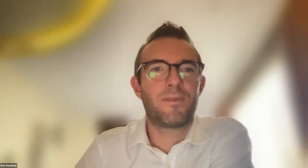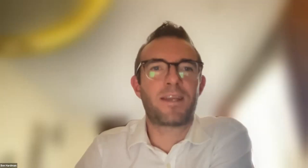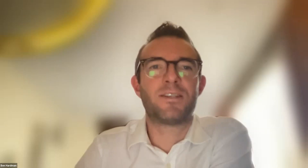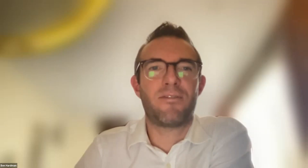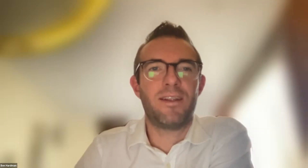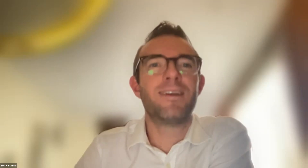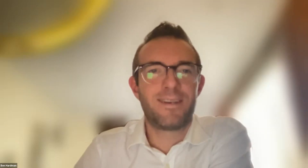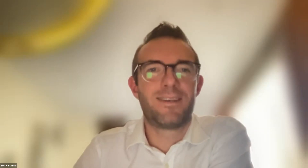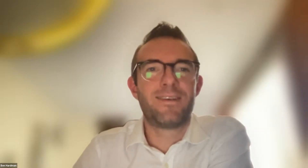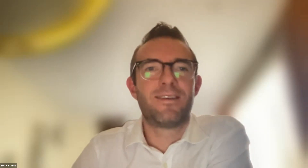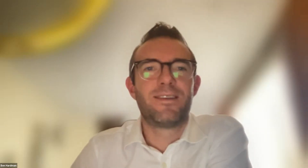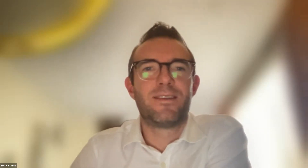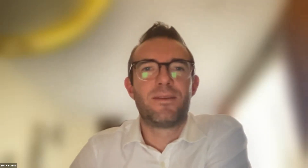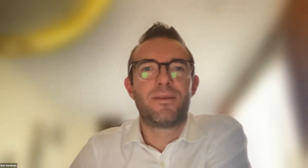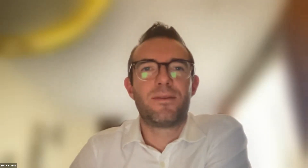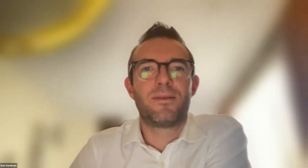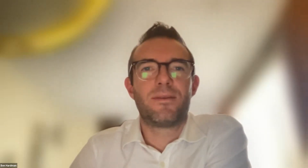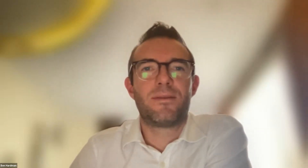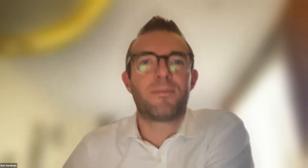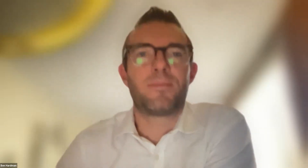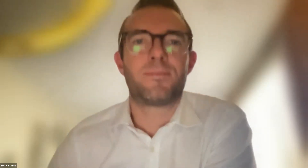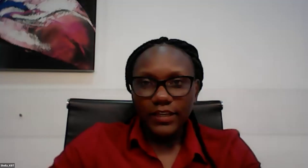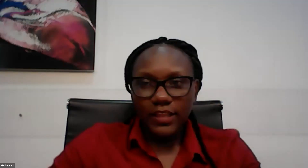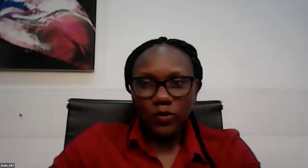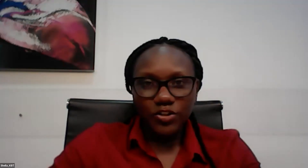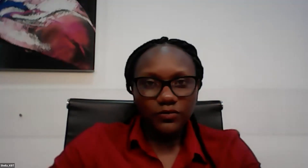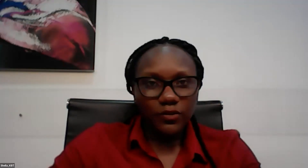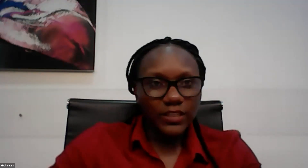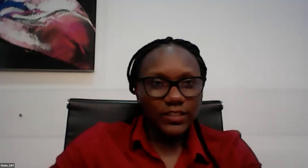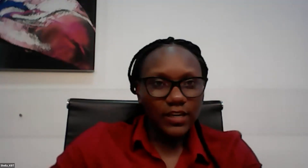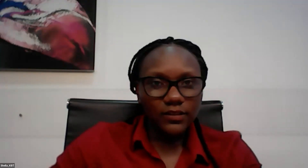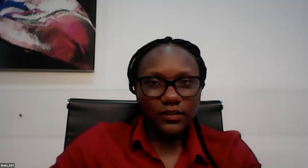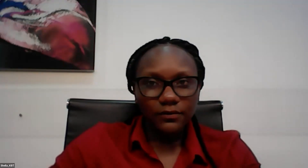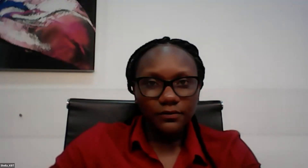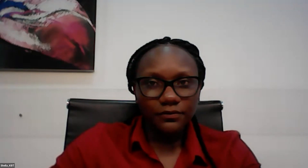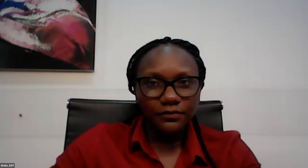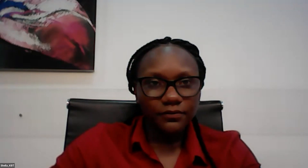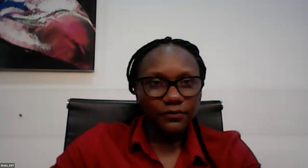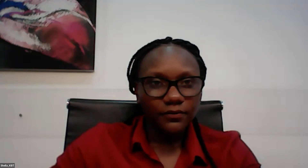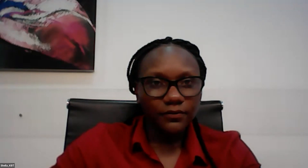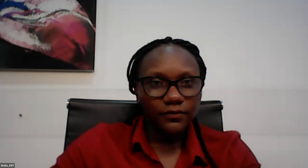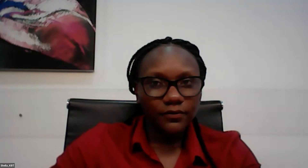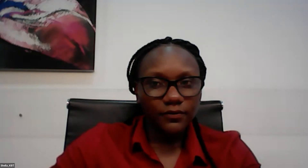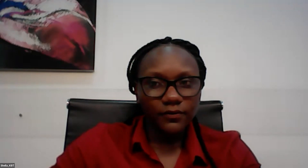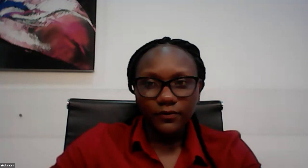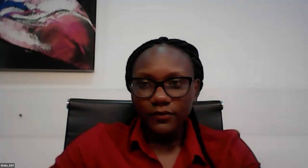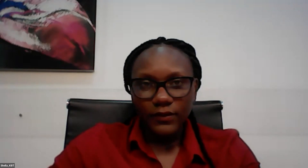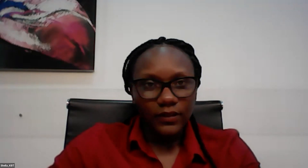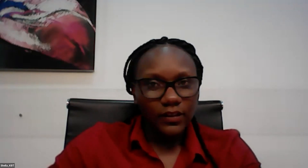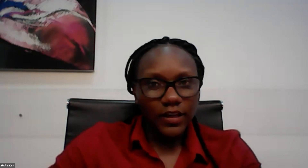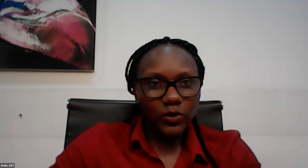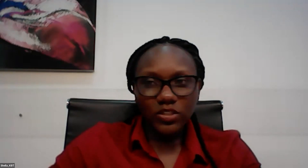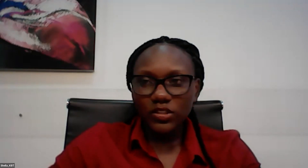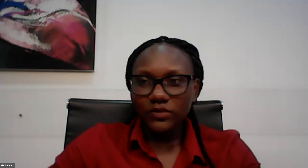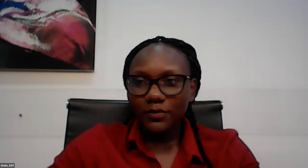Great. Thank you, Stefan. Pleasure. All right. Any other question from the judges?